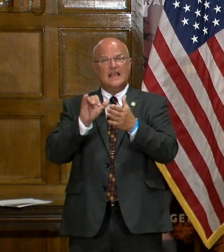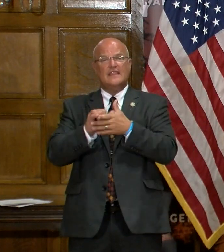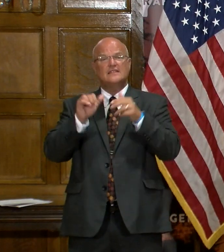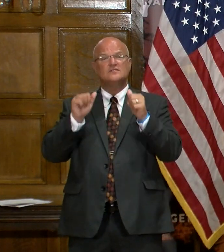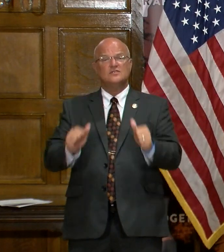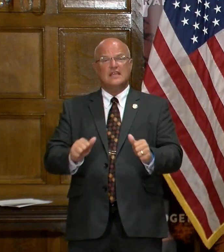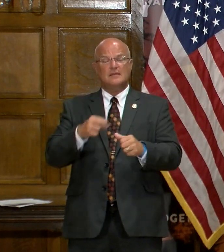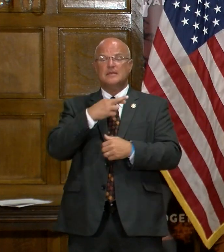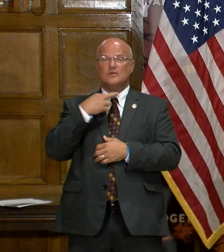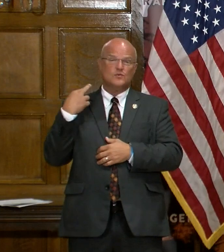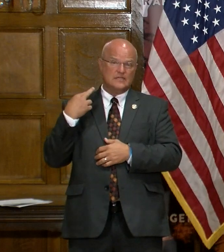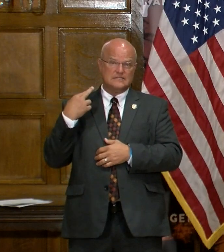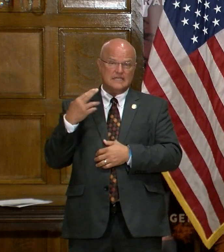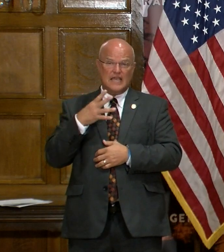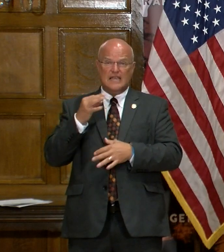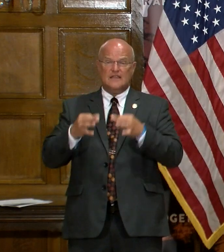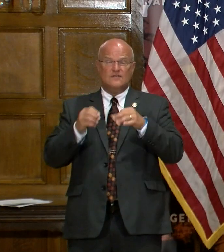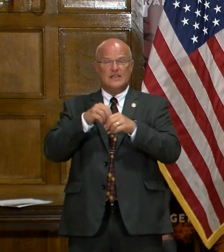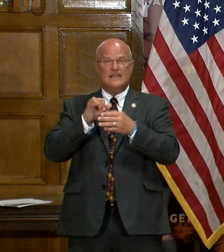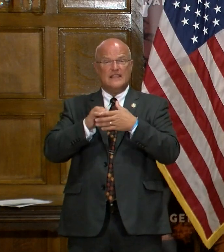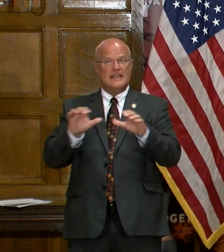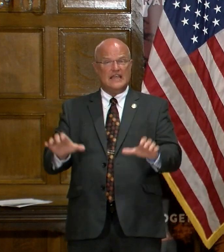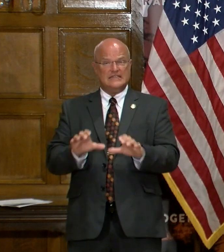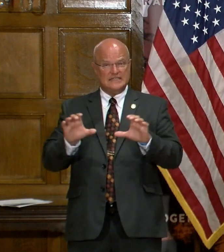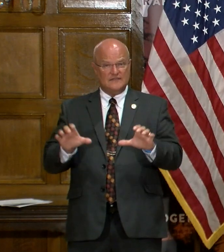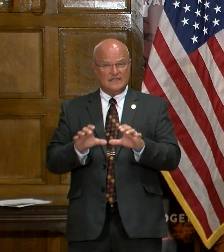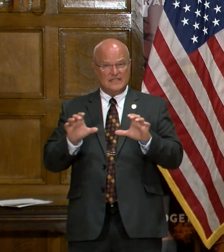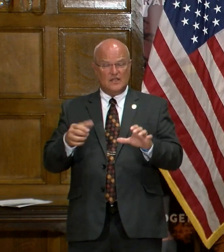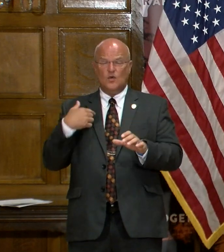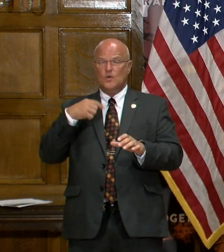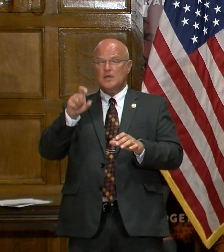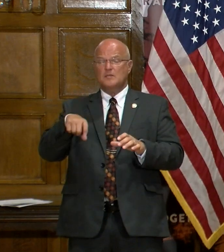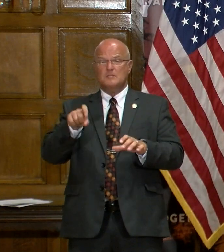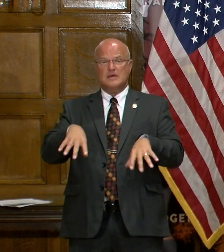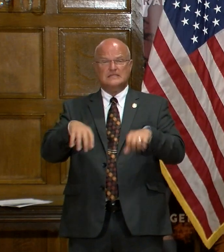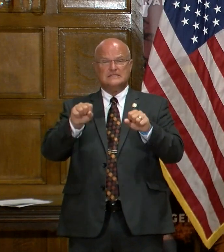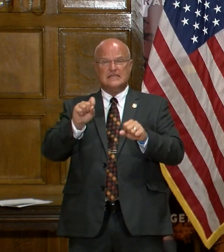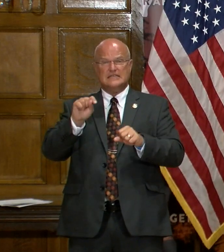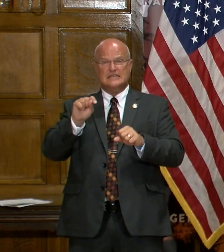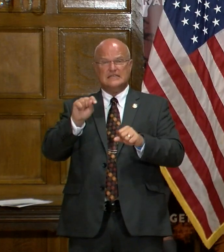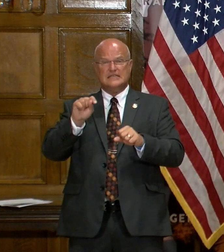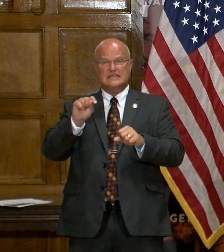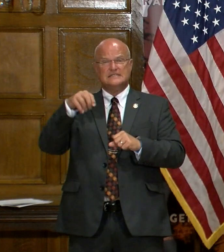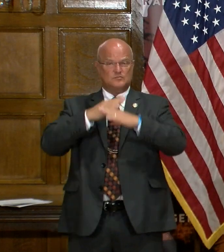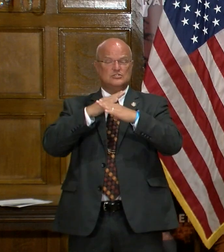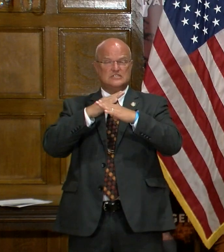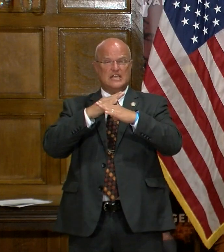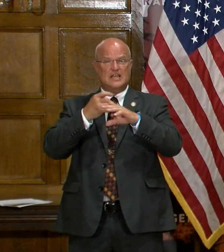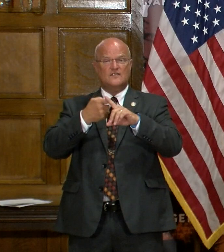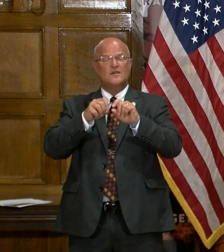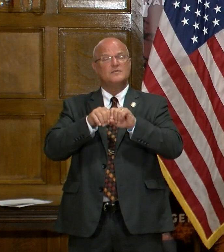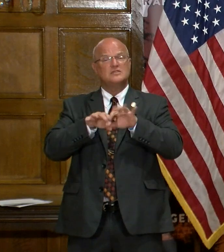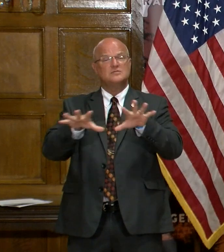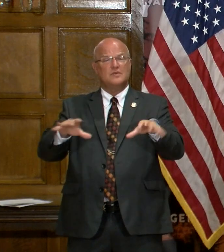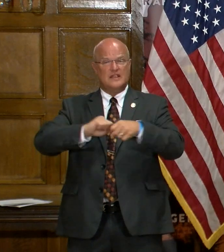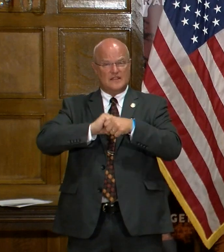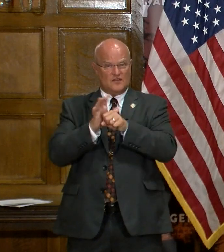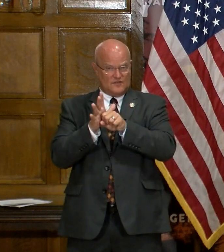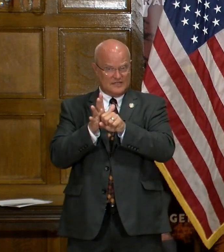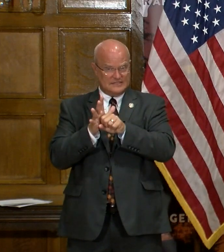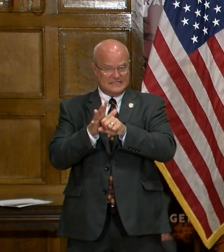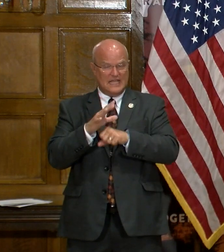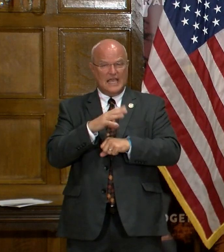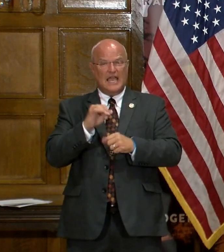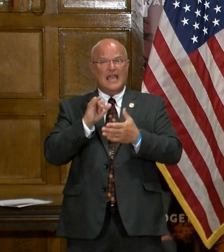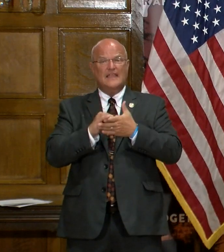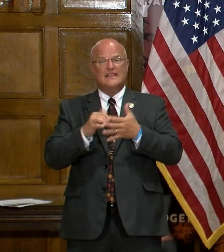you can be put at risk. And if you're in that activity, we have to take steps to protect from the spread of the virus. And